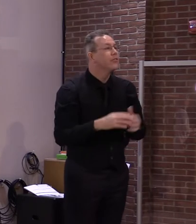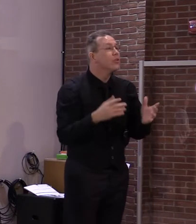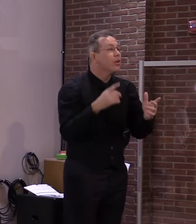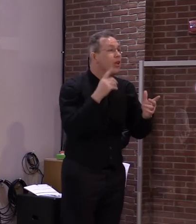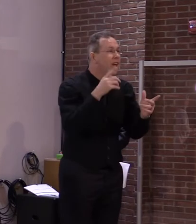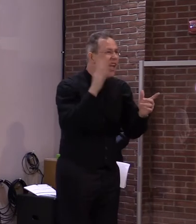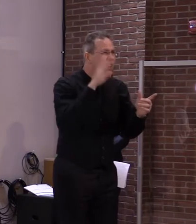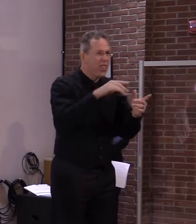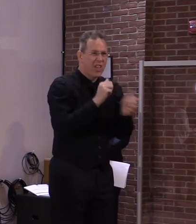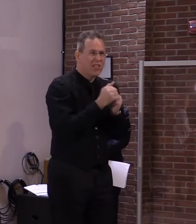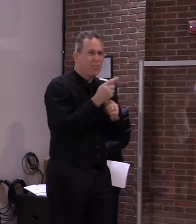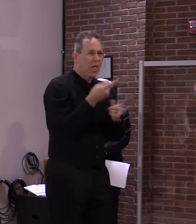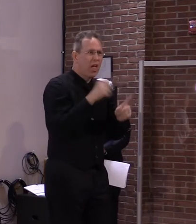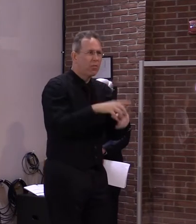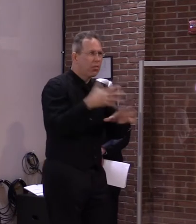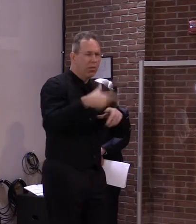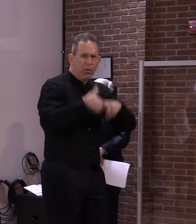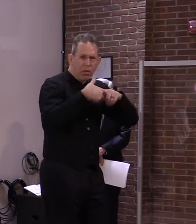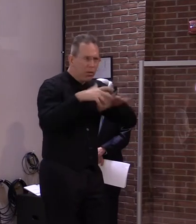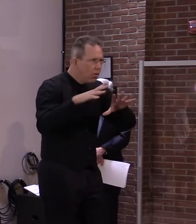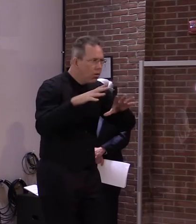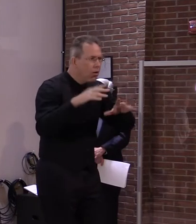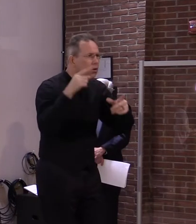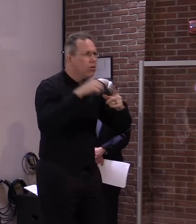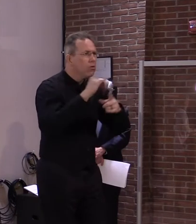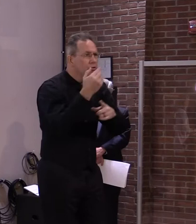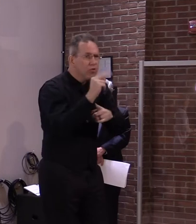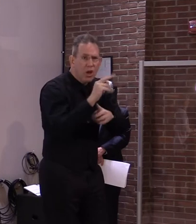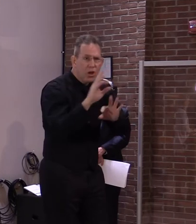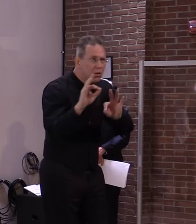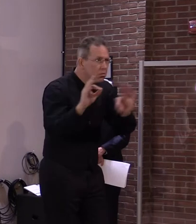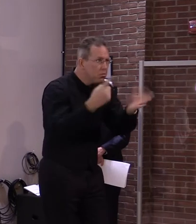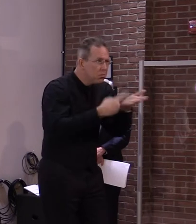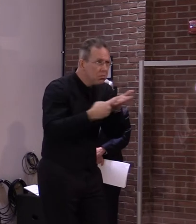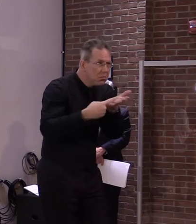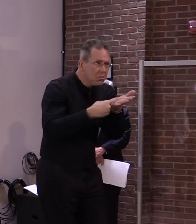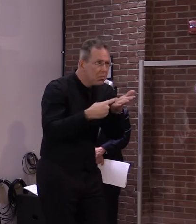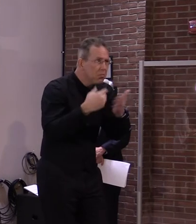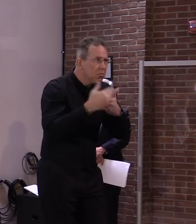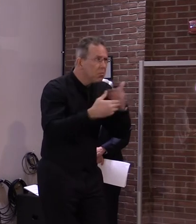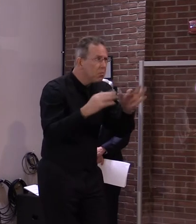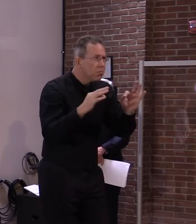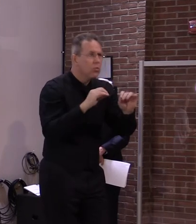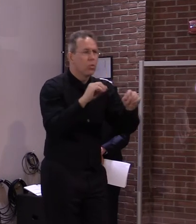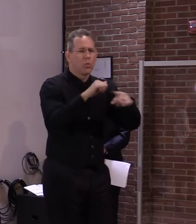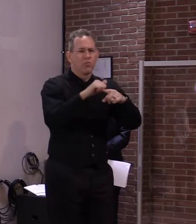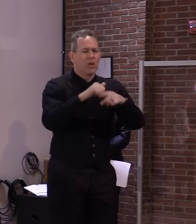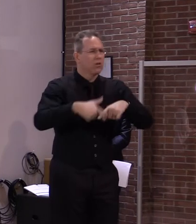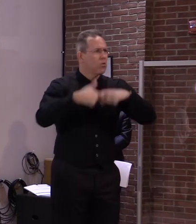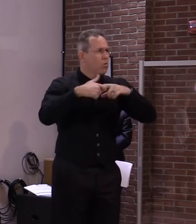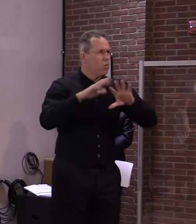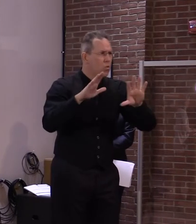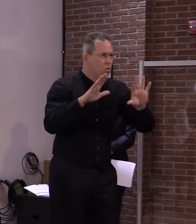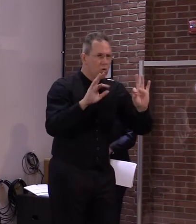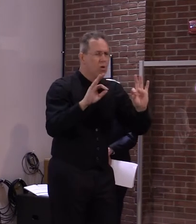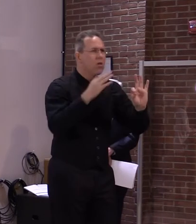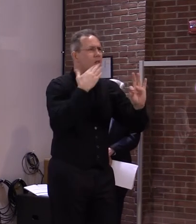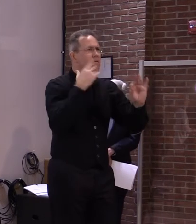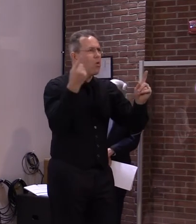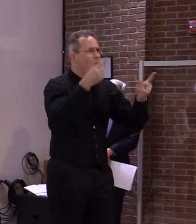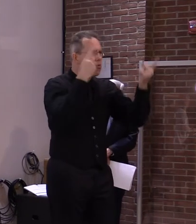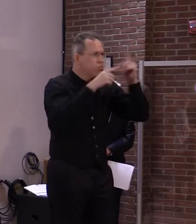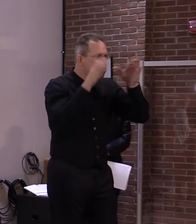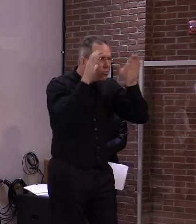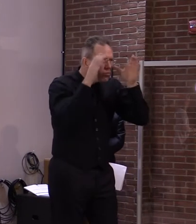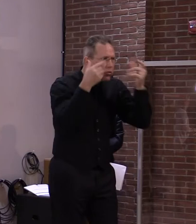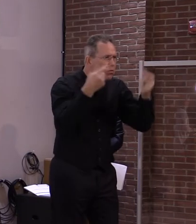evidence of virus exposure during practice put another way by maintaining physical distance during practice even if a